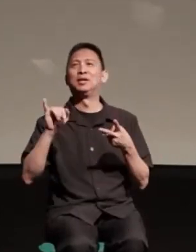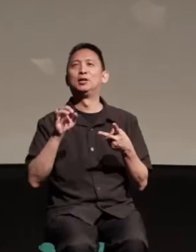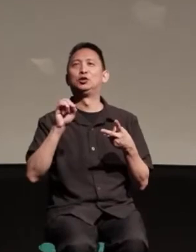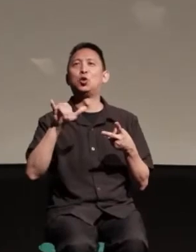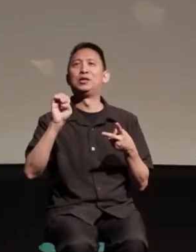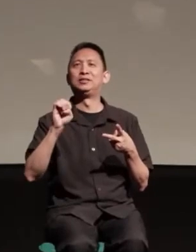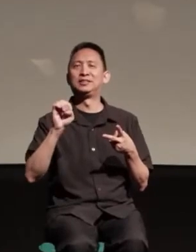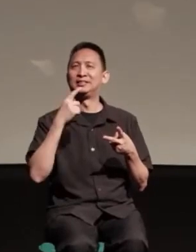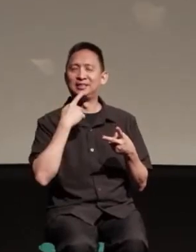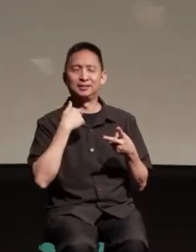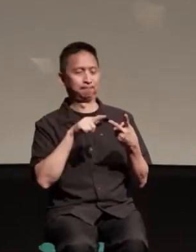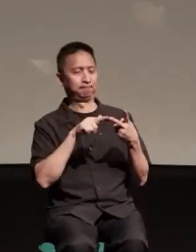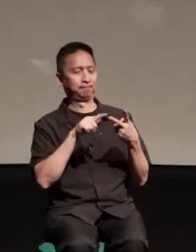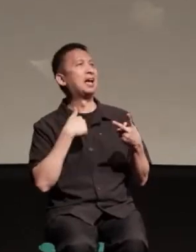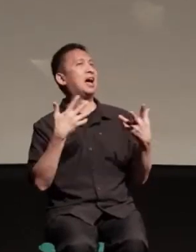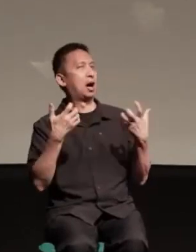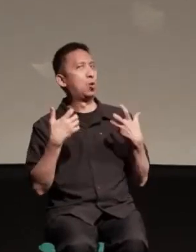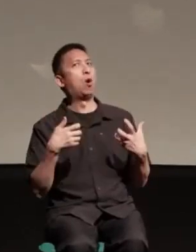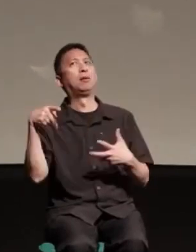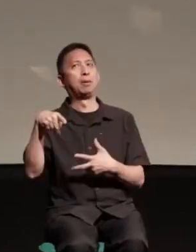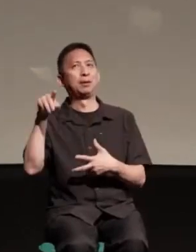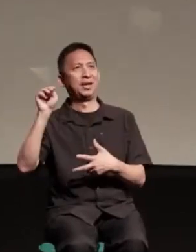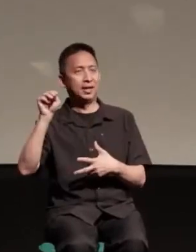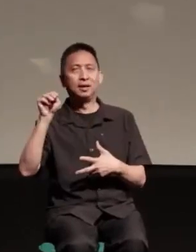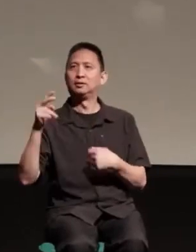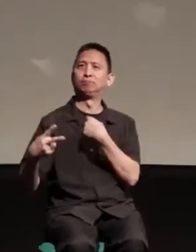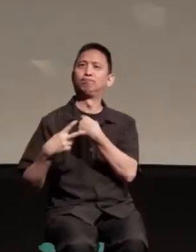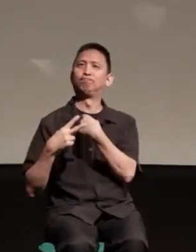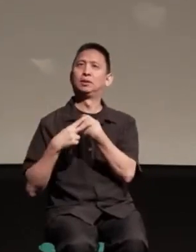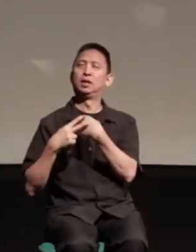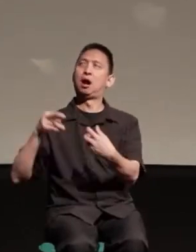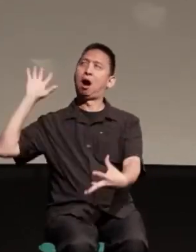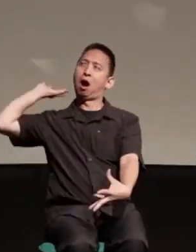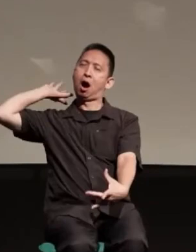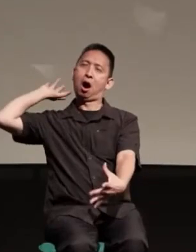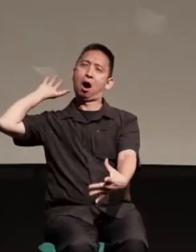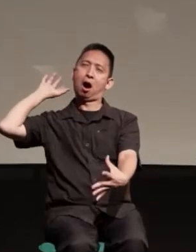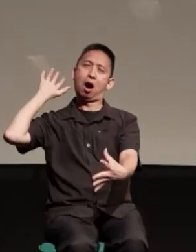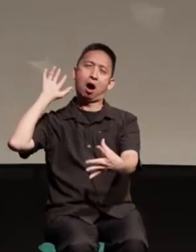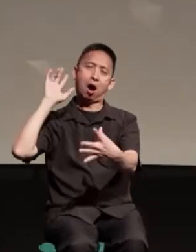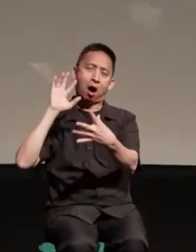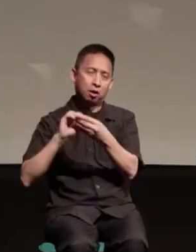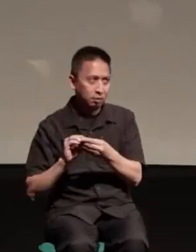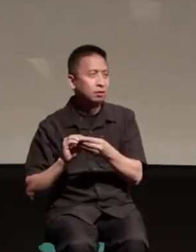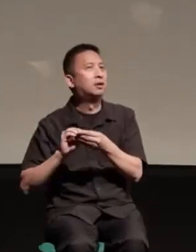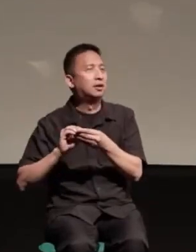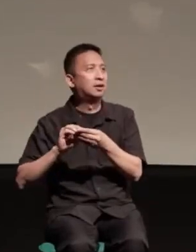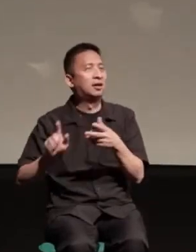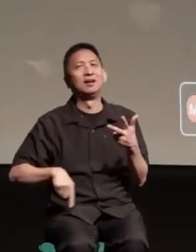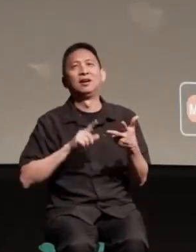public media to be a repository of the past. And Monica Navarro says